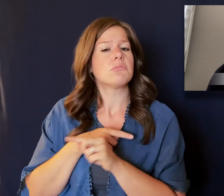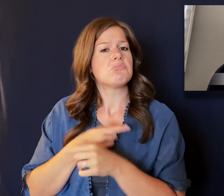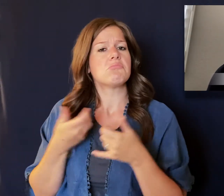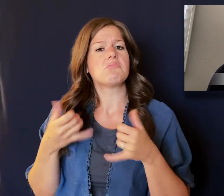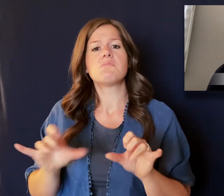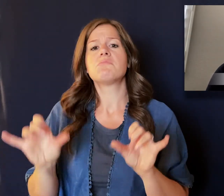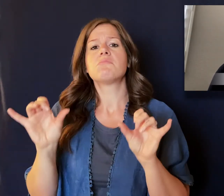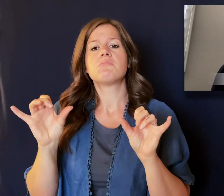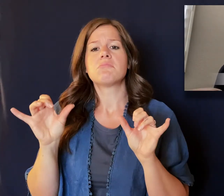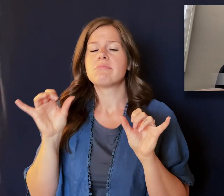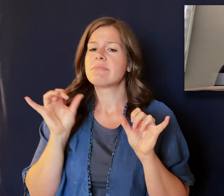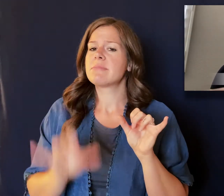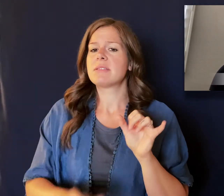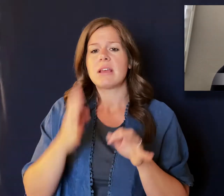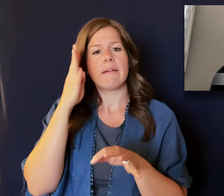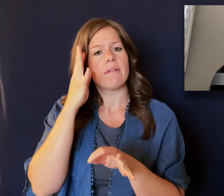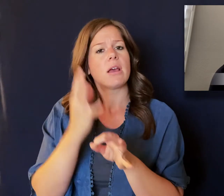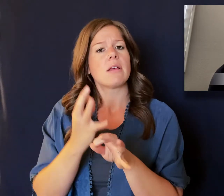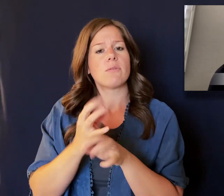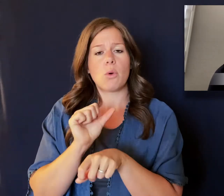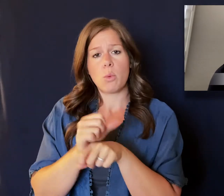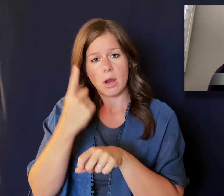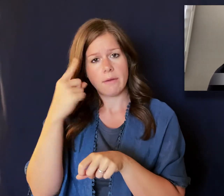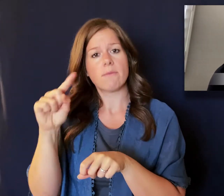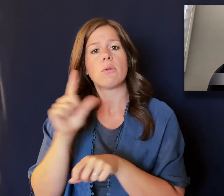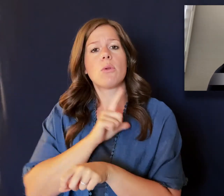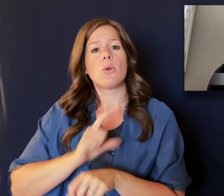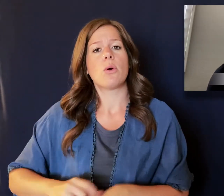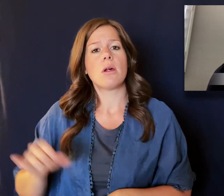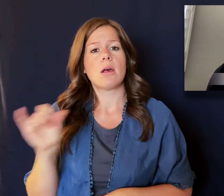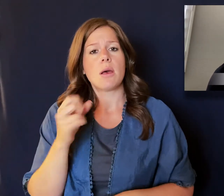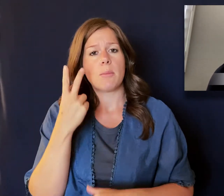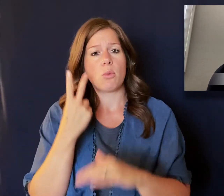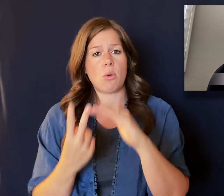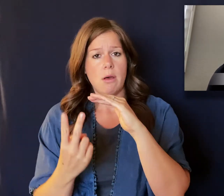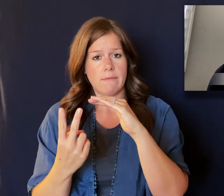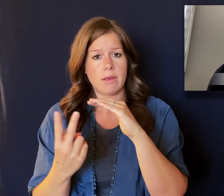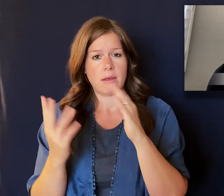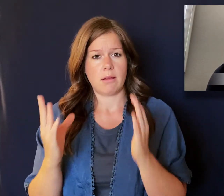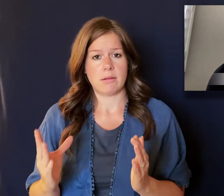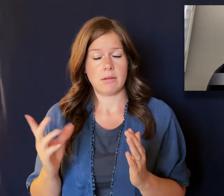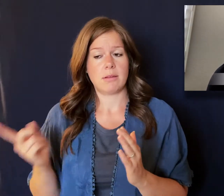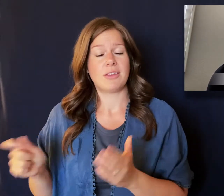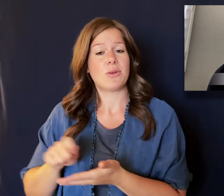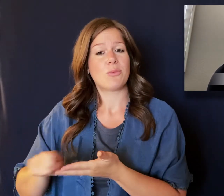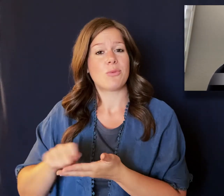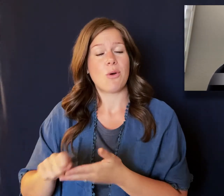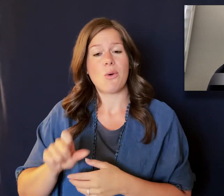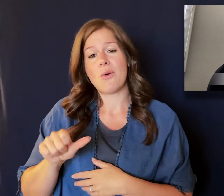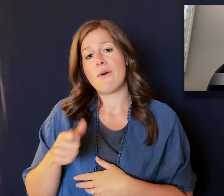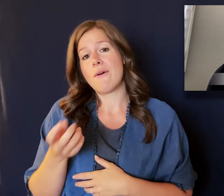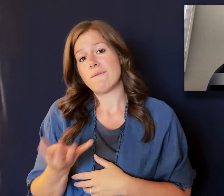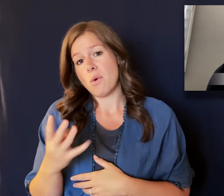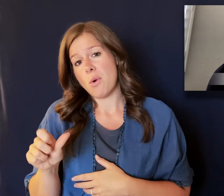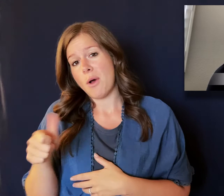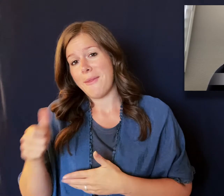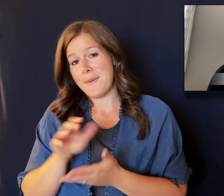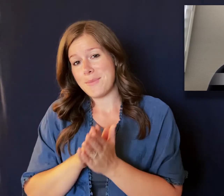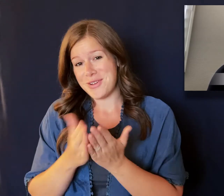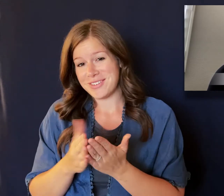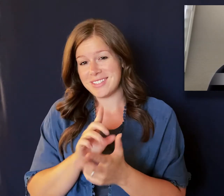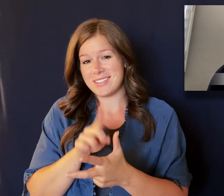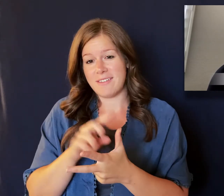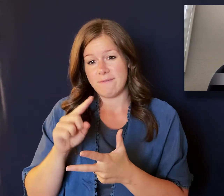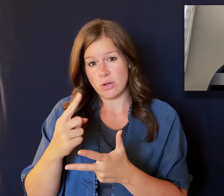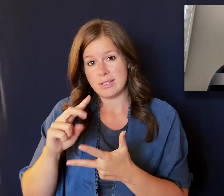the Lord, doing the work of the Lord as a prophet and giving to us 4 other books, 1st, 2nd, 3rd John, and the